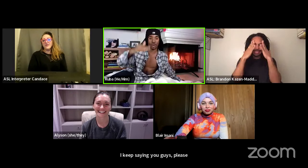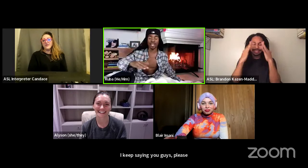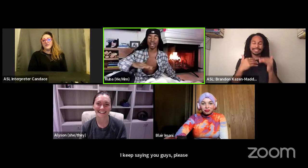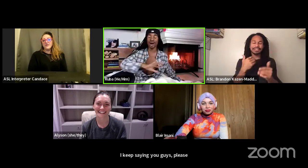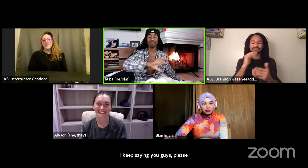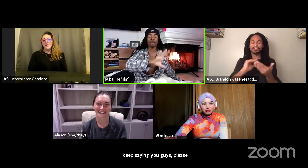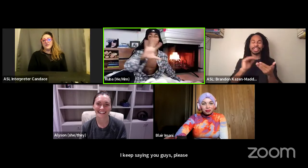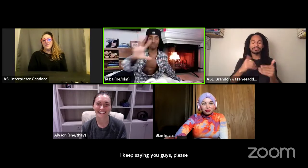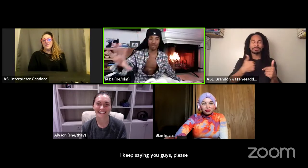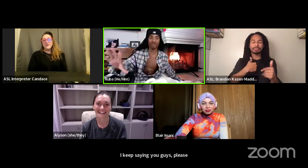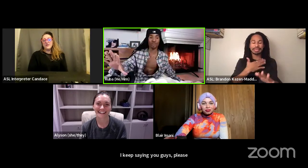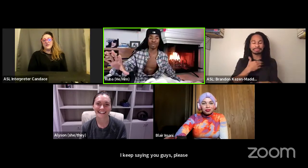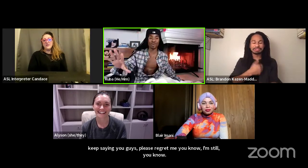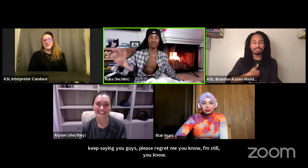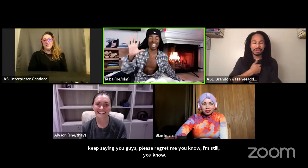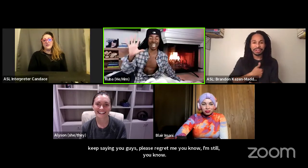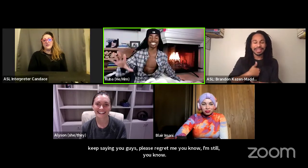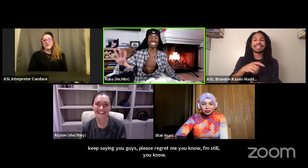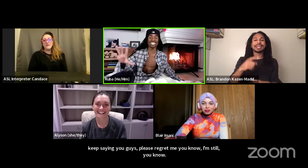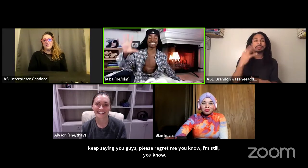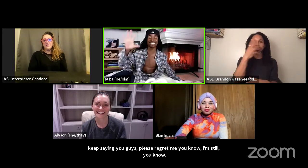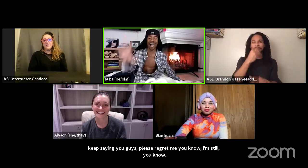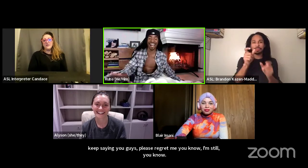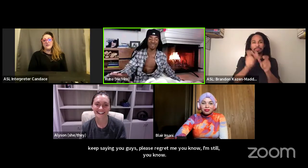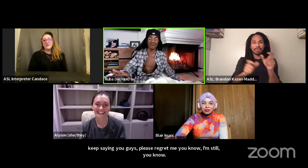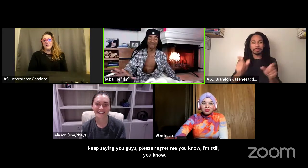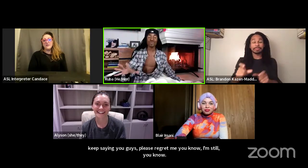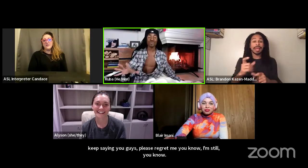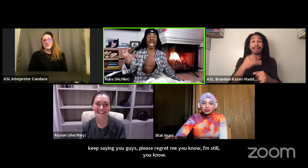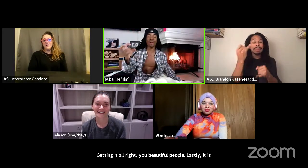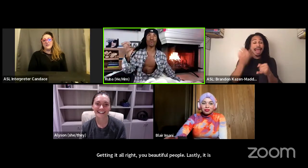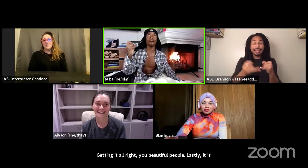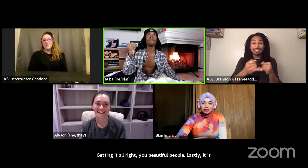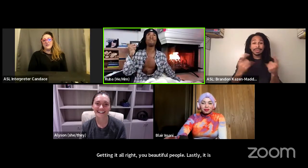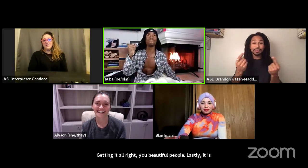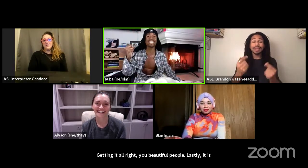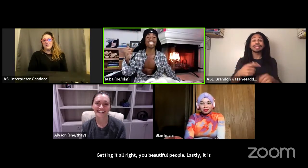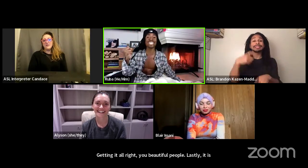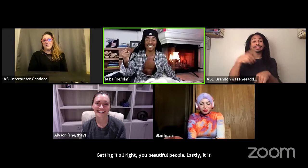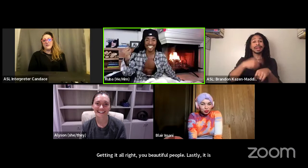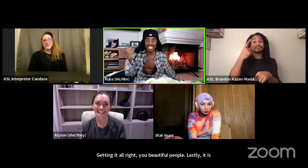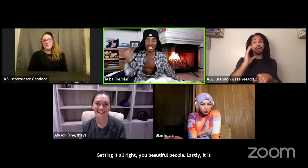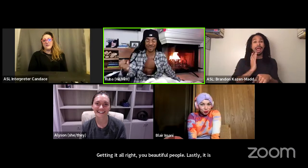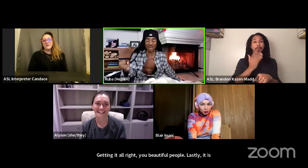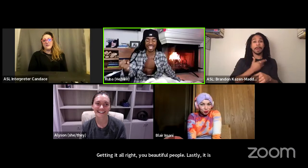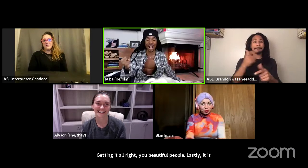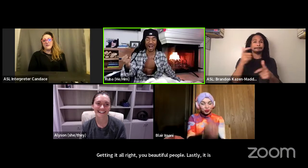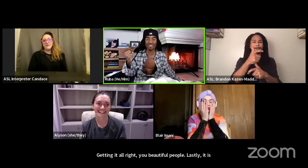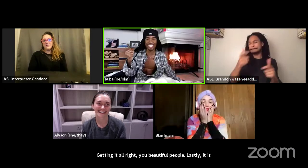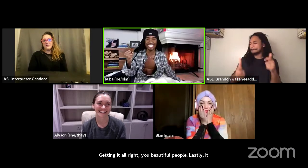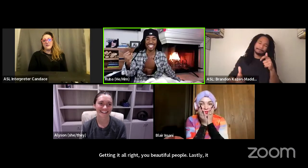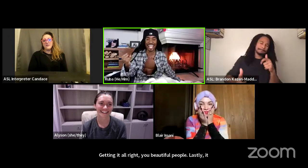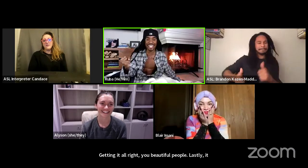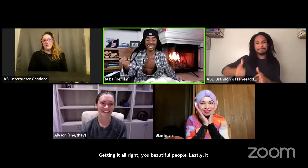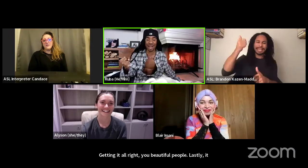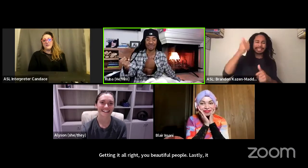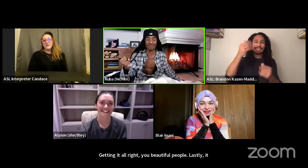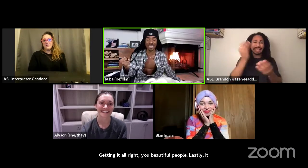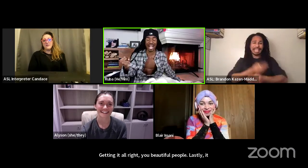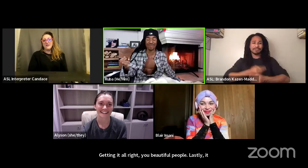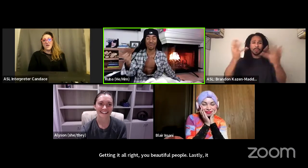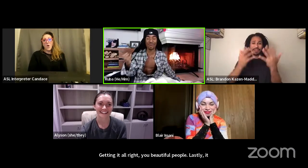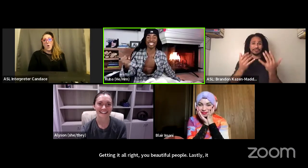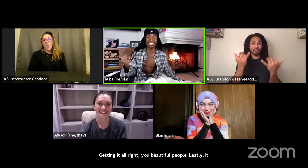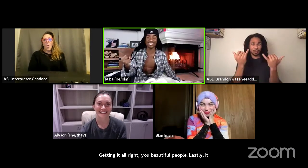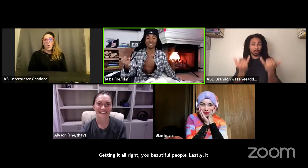getting it all right. You beautiful people. Lastly, it is time for our biggest giveaway of the night. I